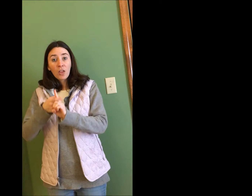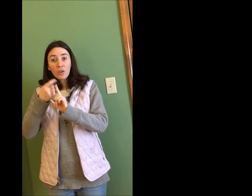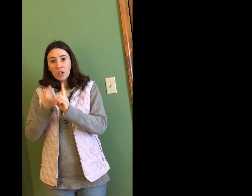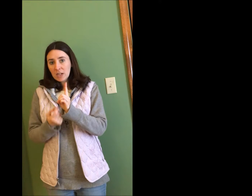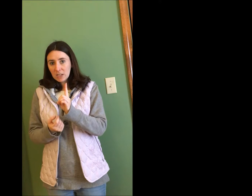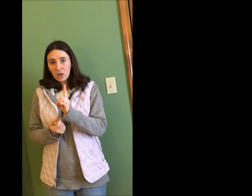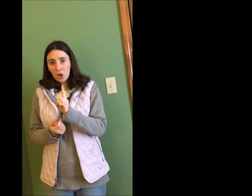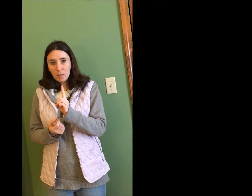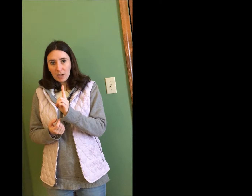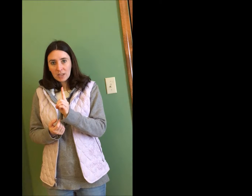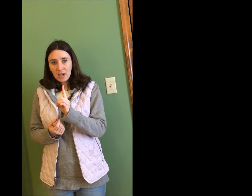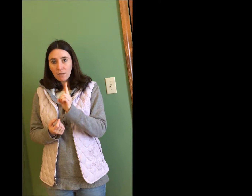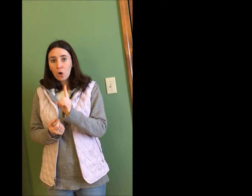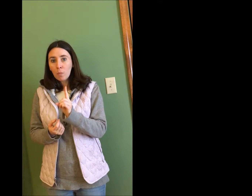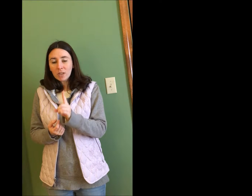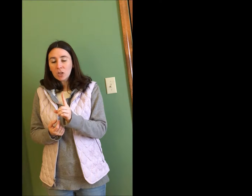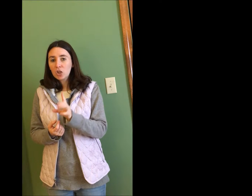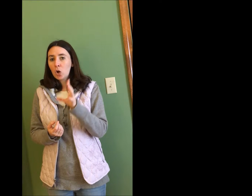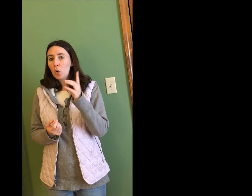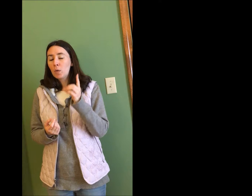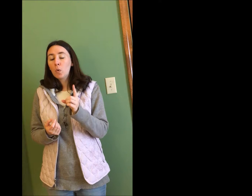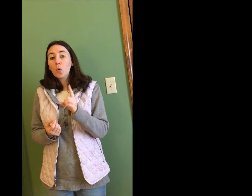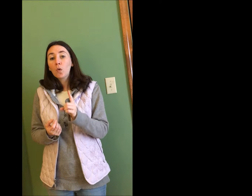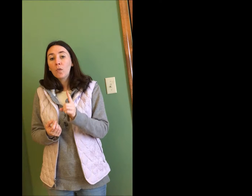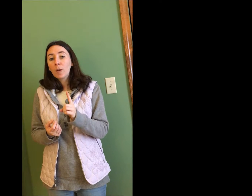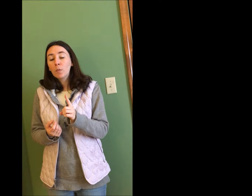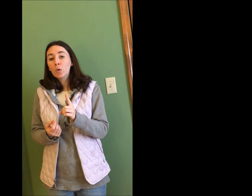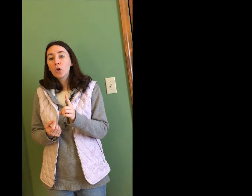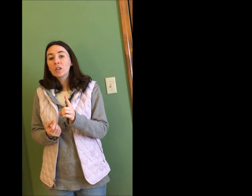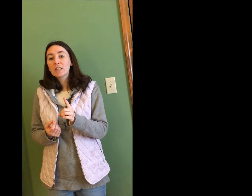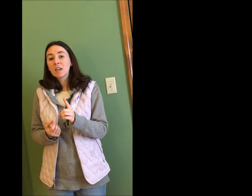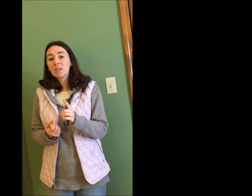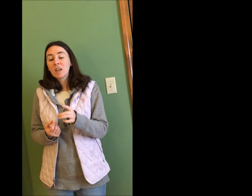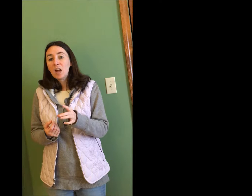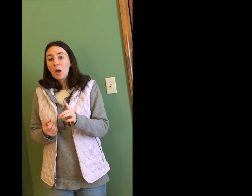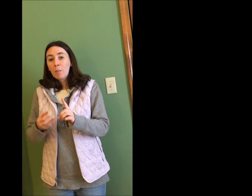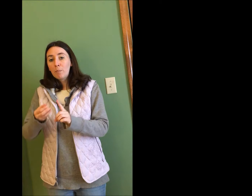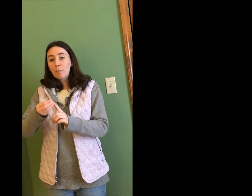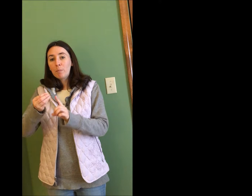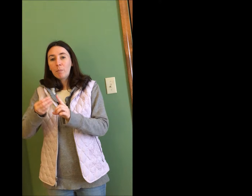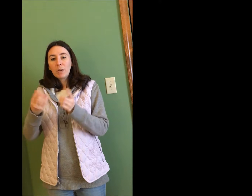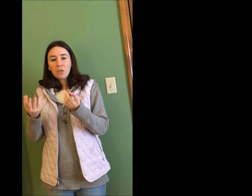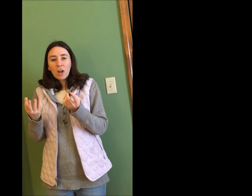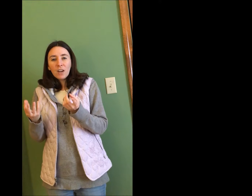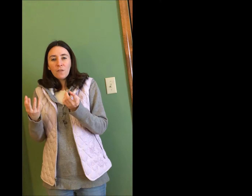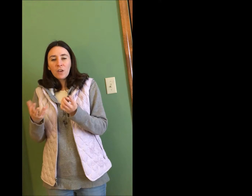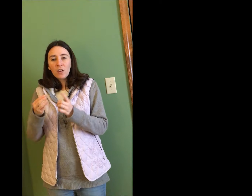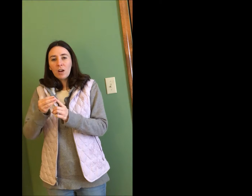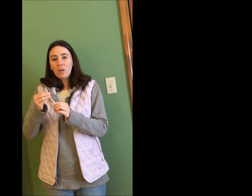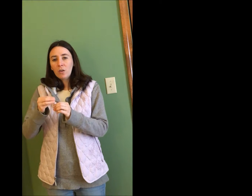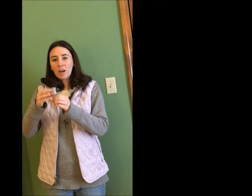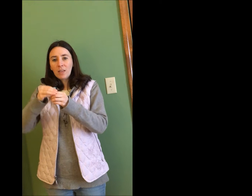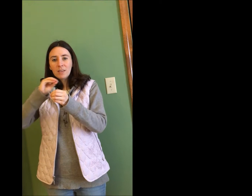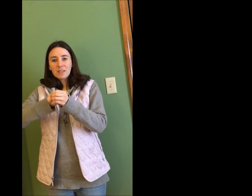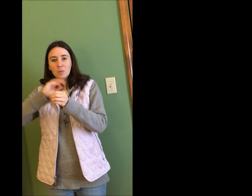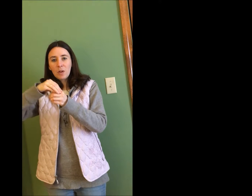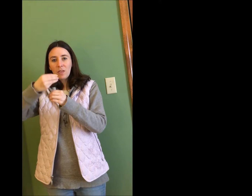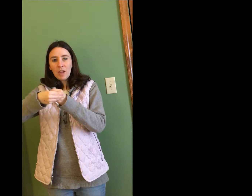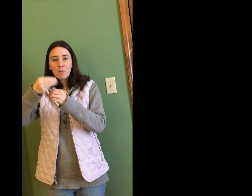their index finger up because they have low muscle tone and poor fine motor skills. But you'll kind of figure out, okay, this is what they